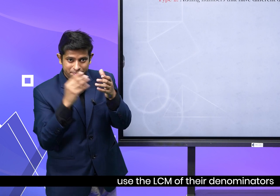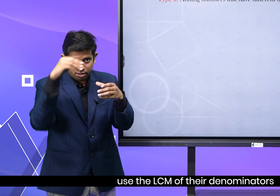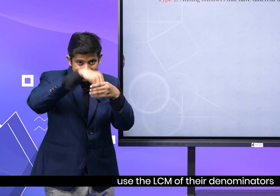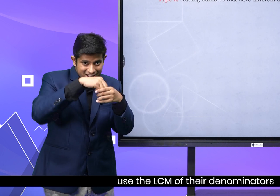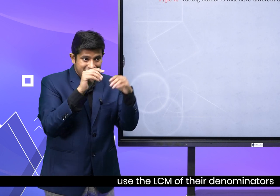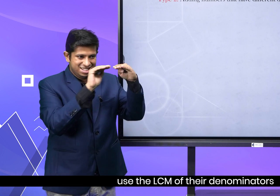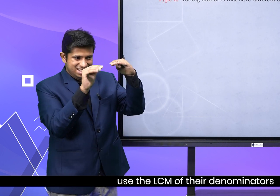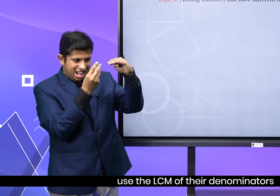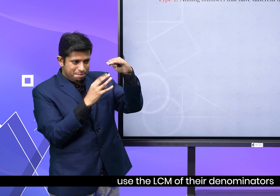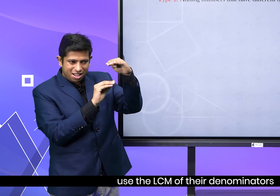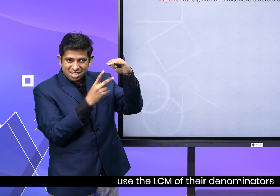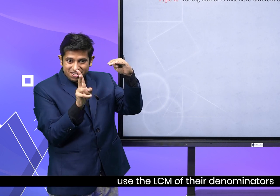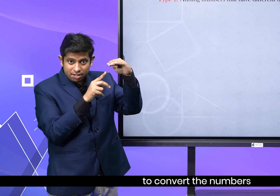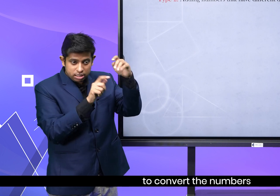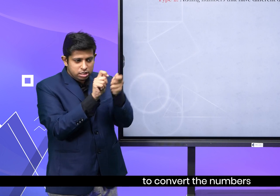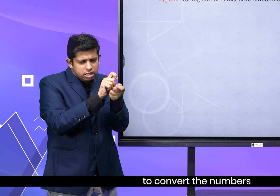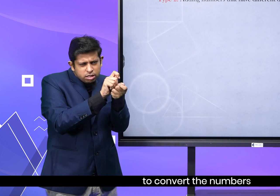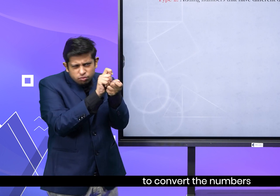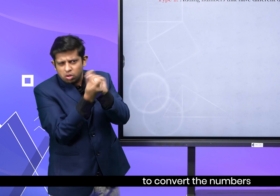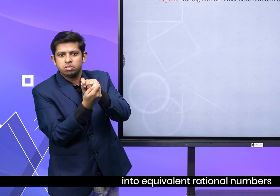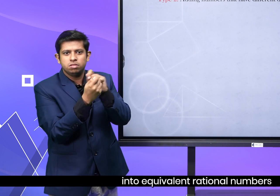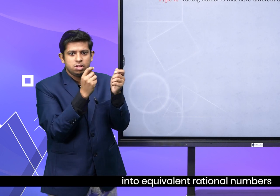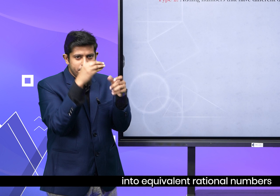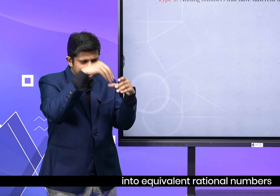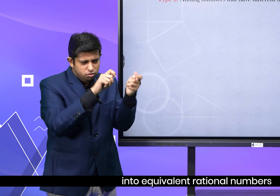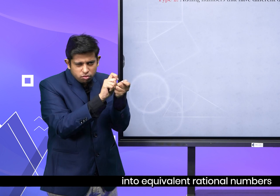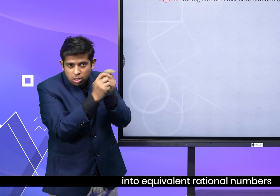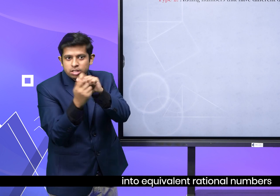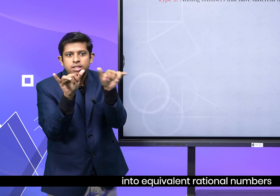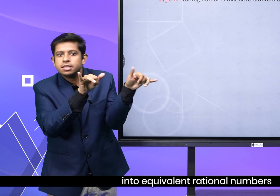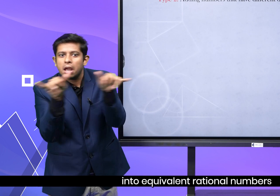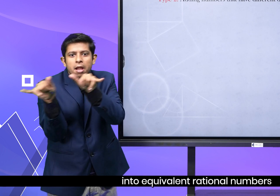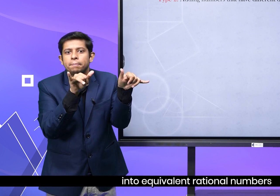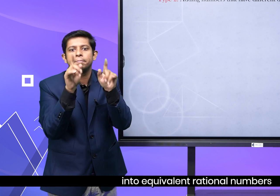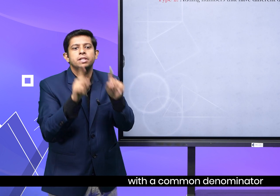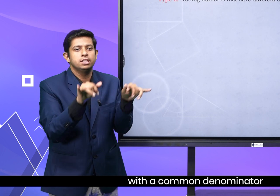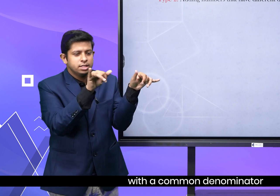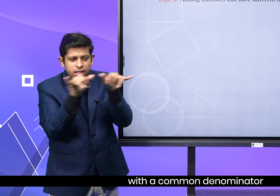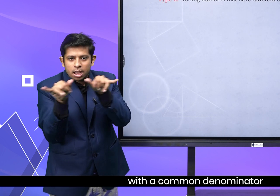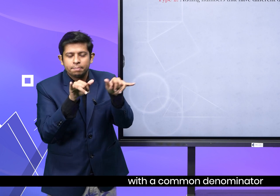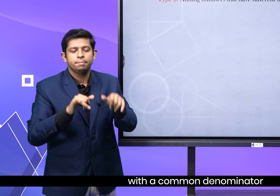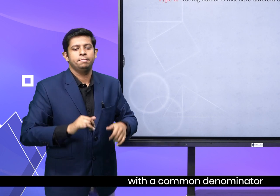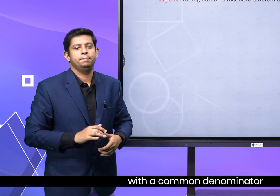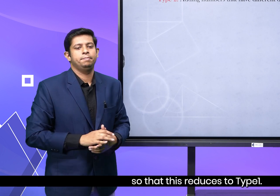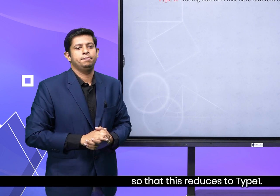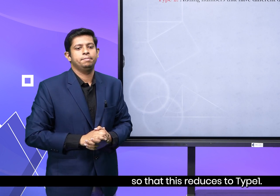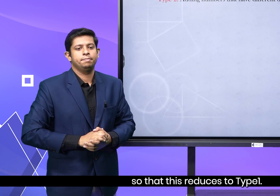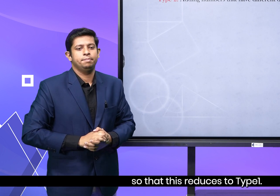use the LCM of their denominators to convert the numbers into equivalent rational numbers with a common denominator so that this reduces